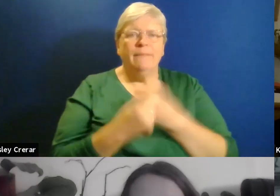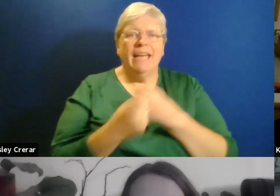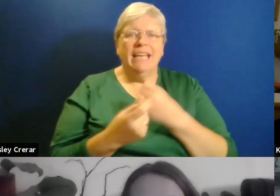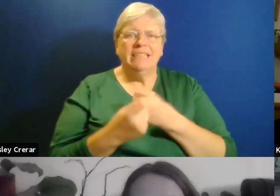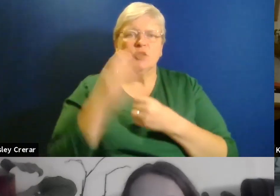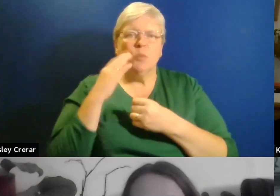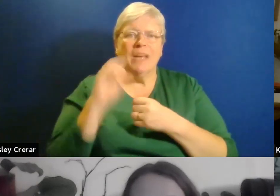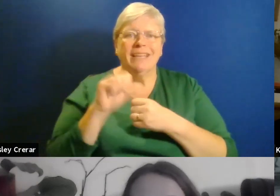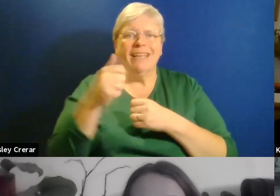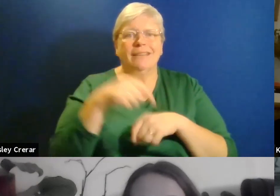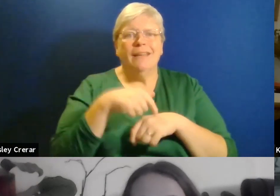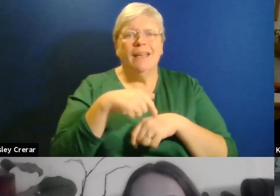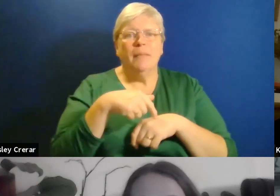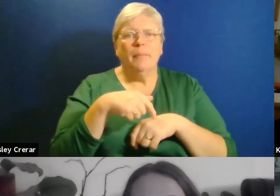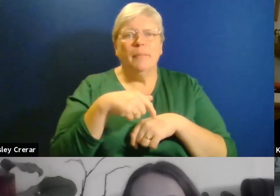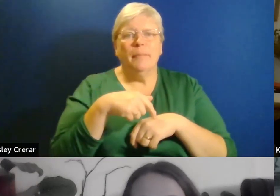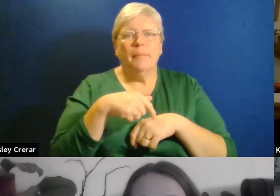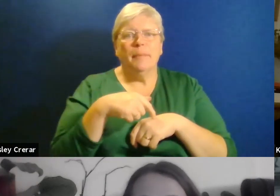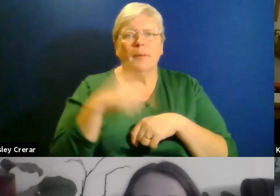your next one?